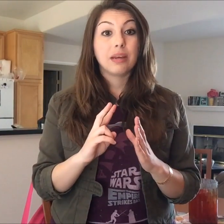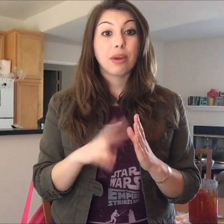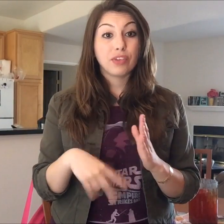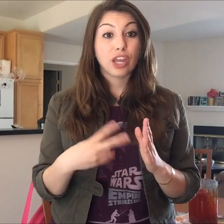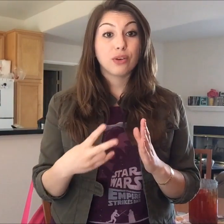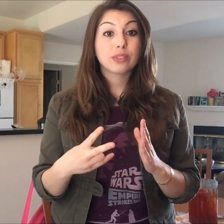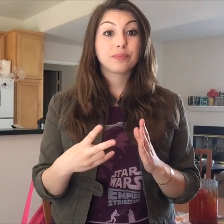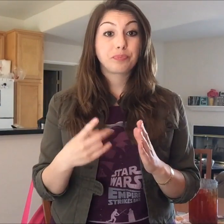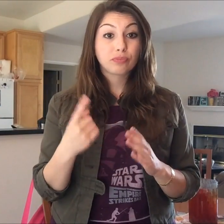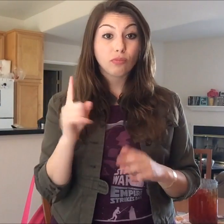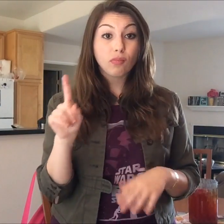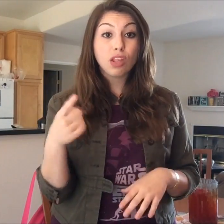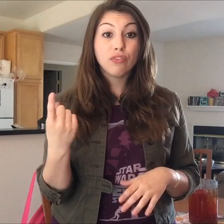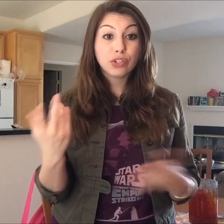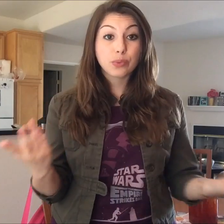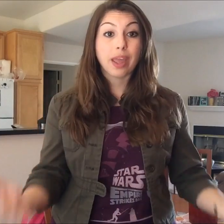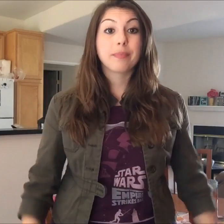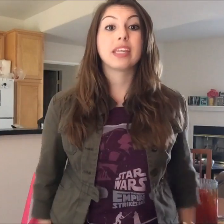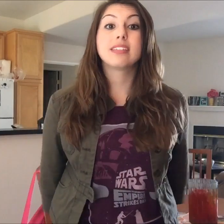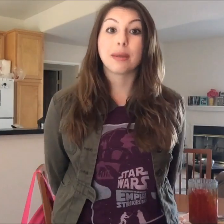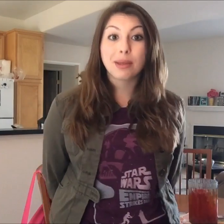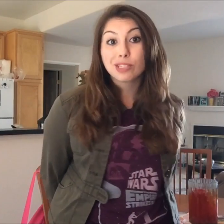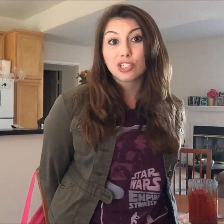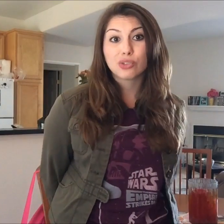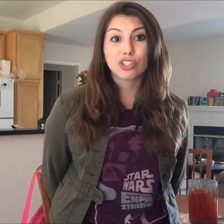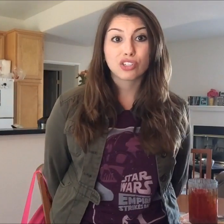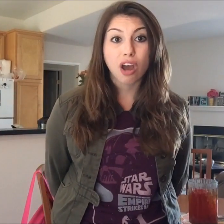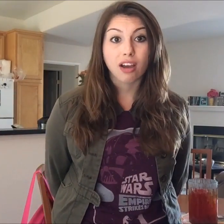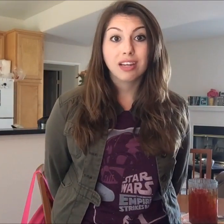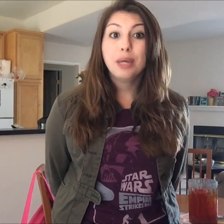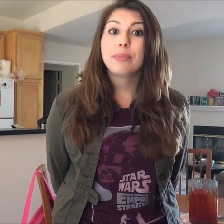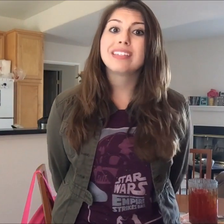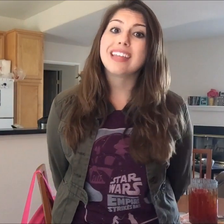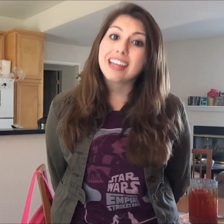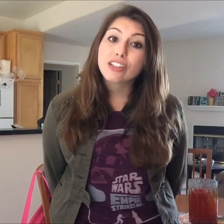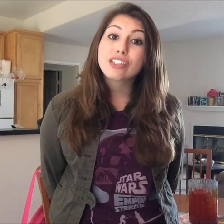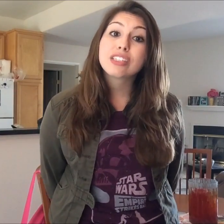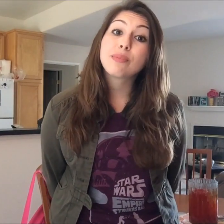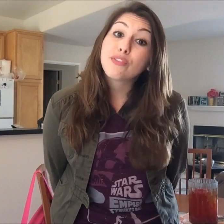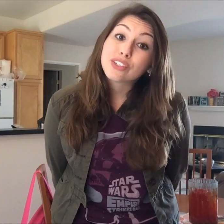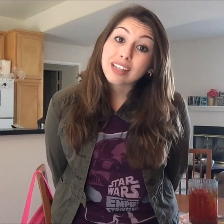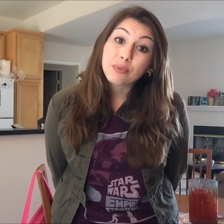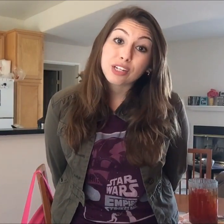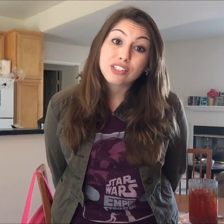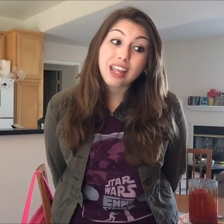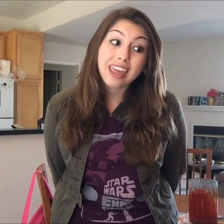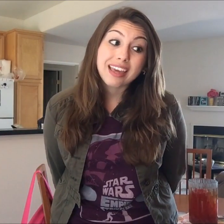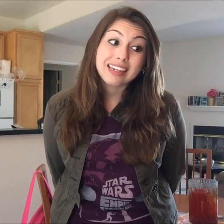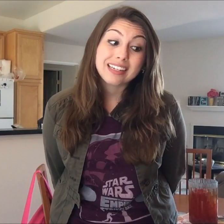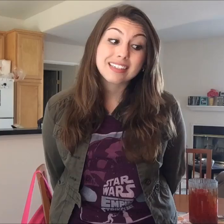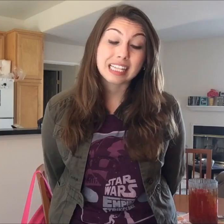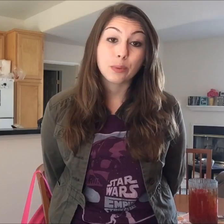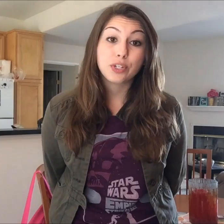my videos. First way is sometimes I choose to just talk because English is my first language and it is the language I